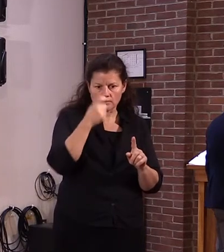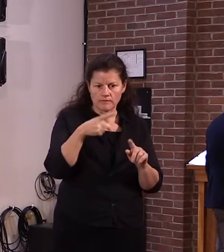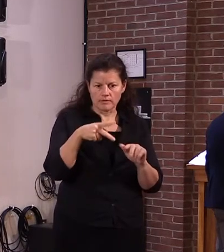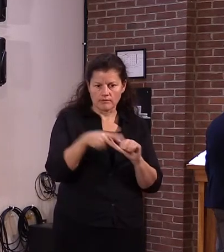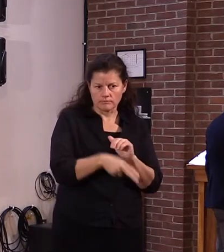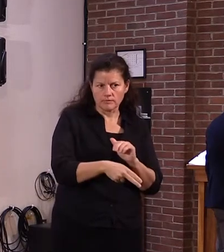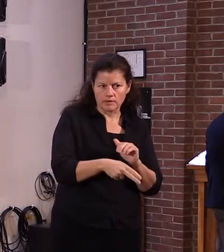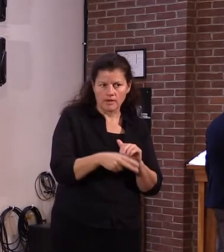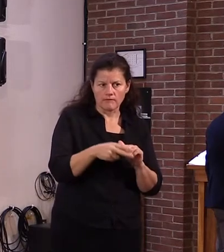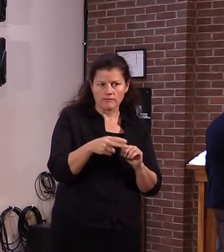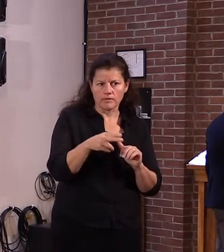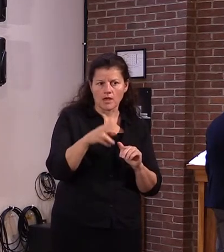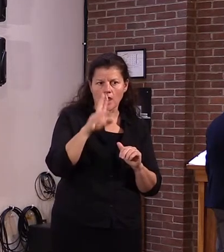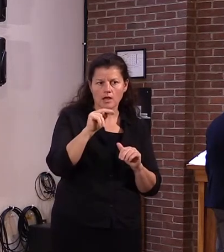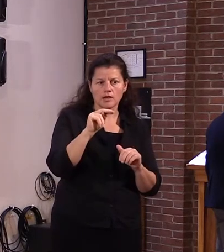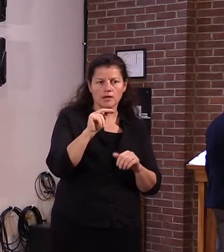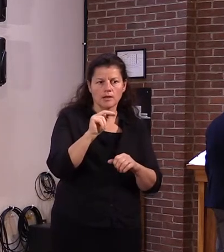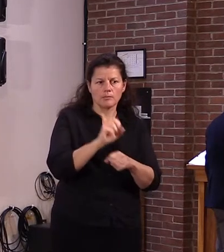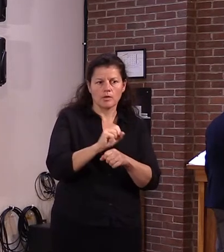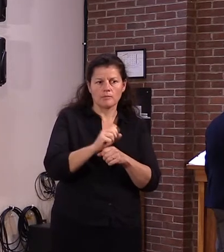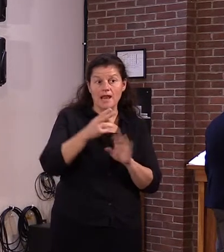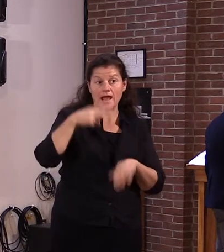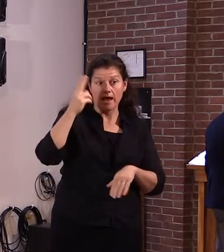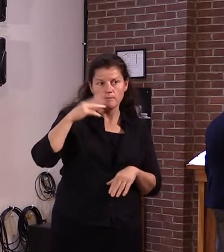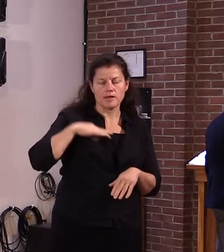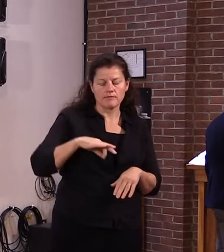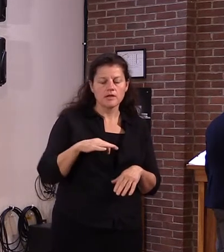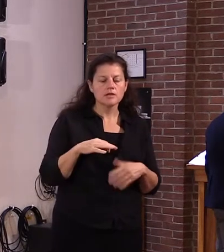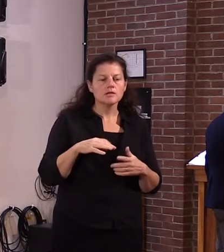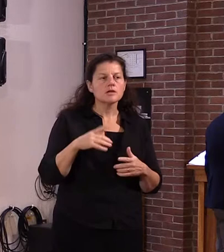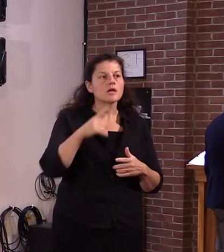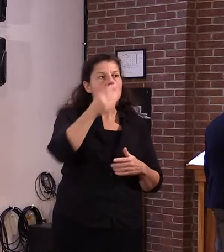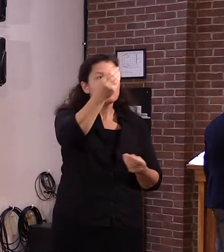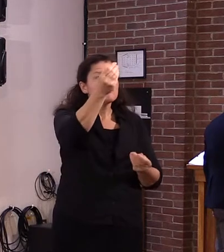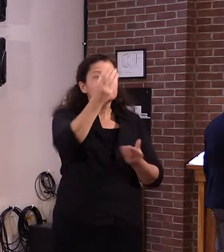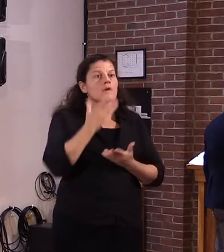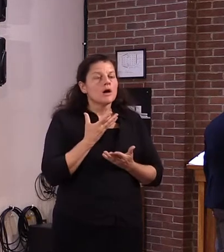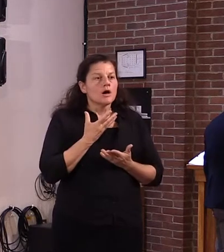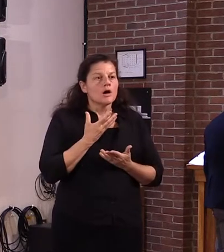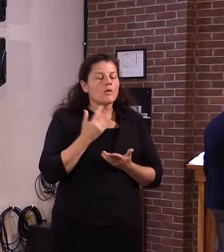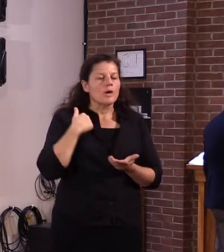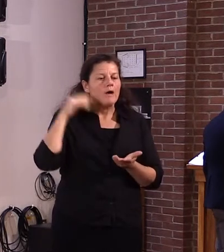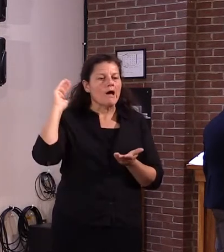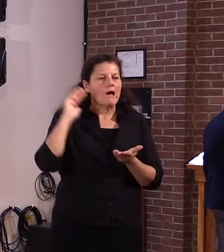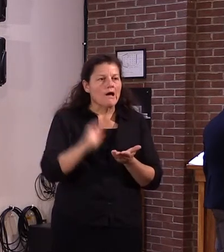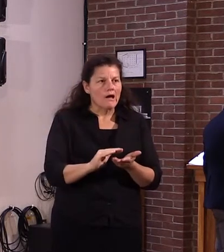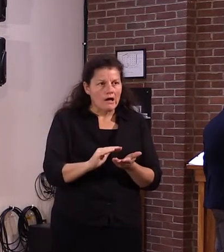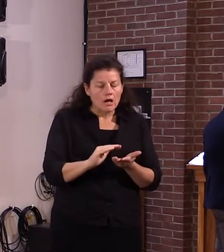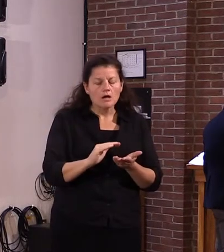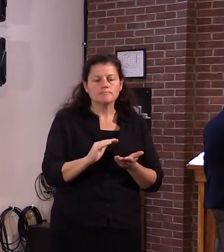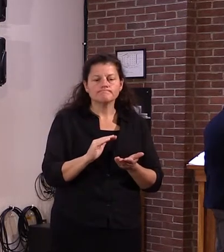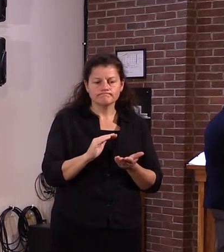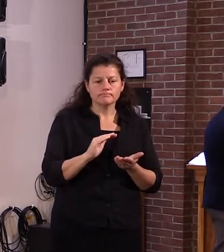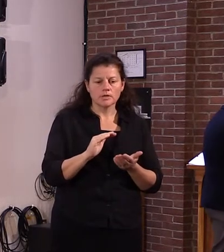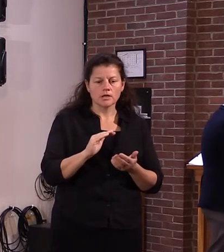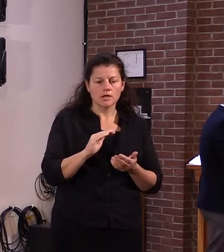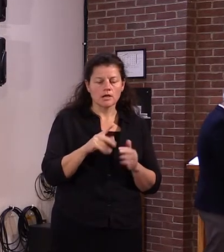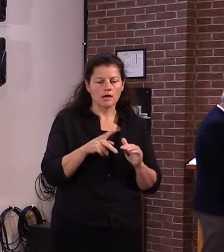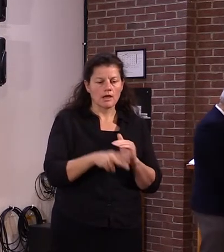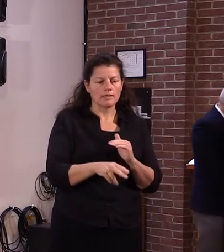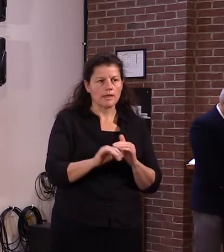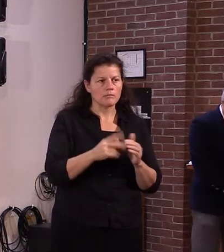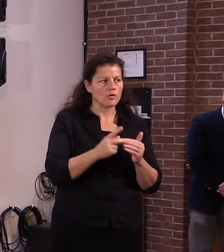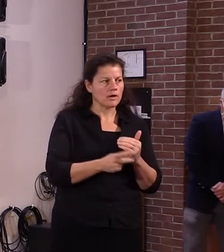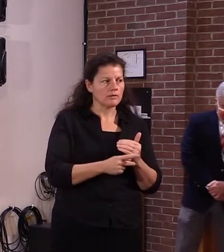received the notice that we would be triggering off of high extended benefits, there was actually no one within